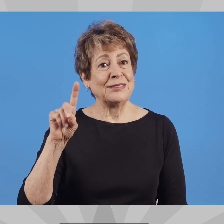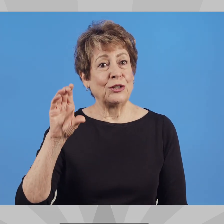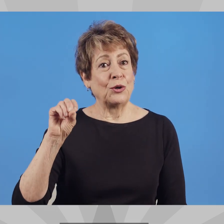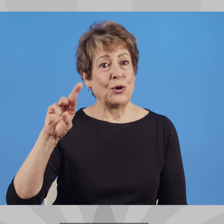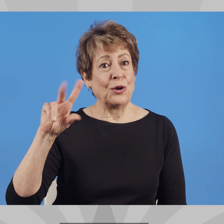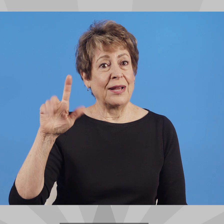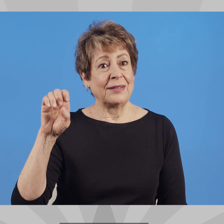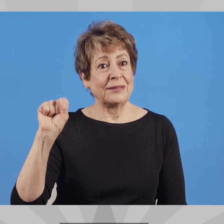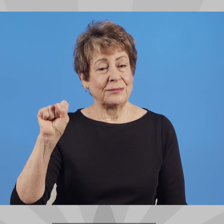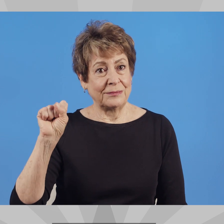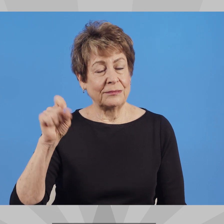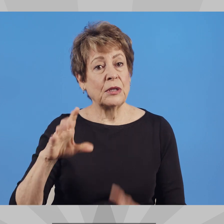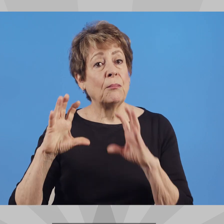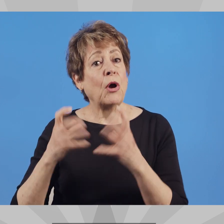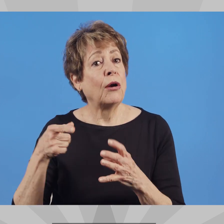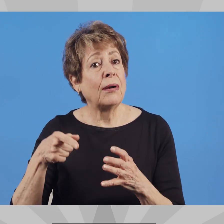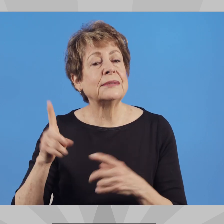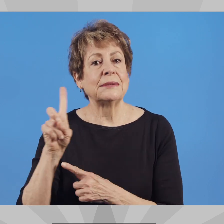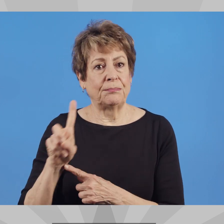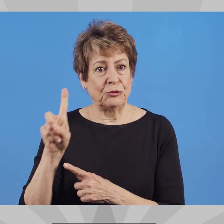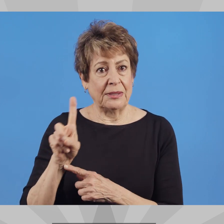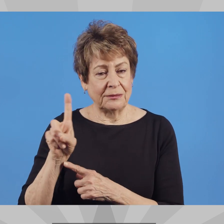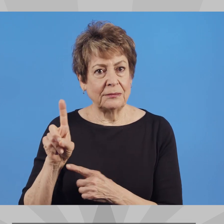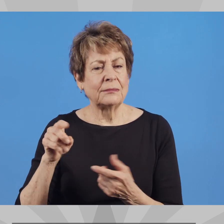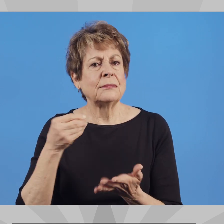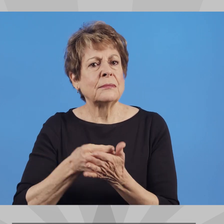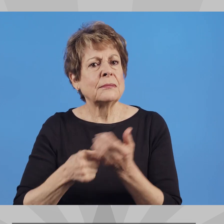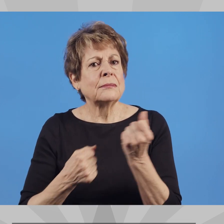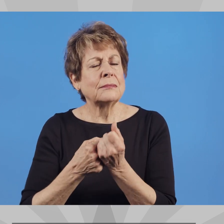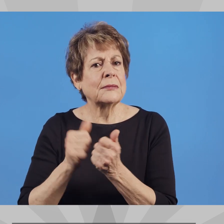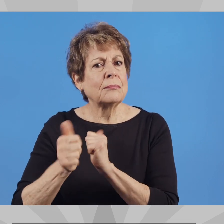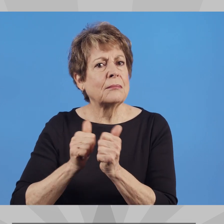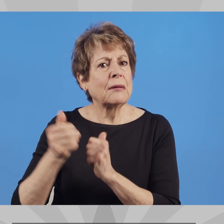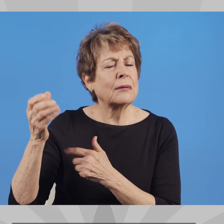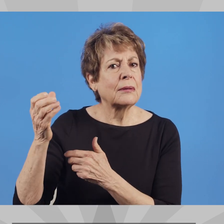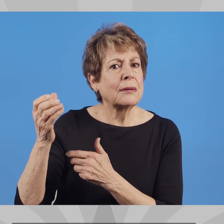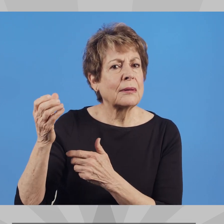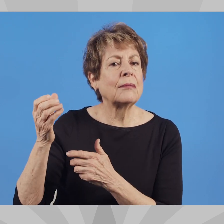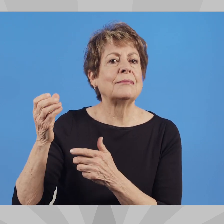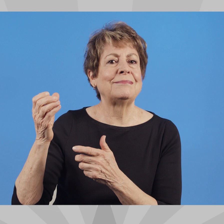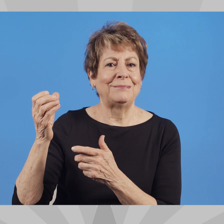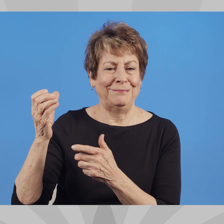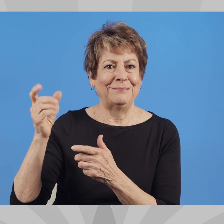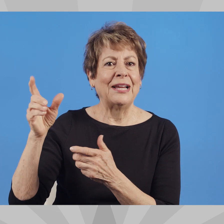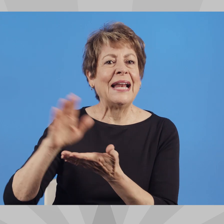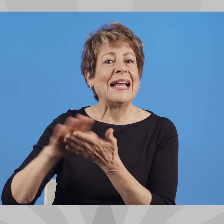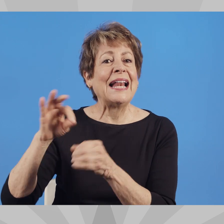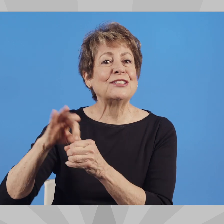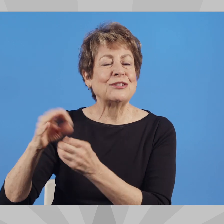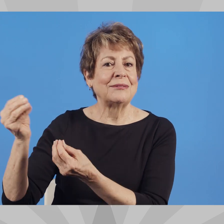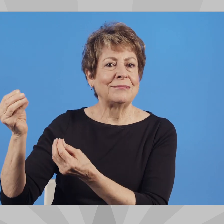Richard Corles. Party, Democratic. Campaign funding, participating.